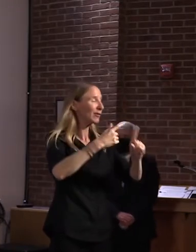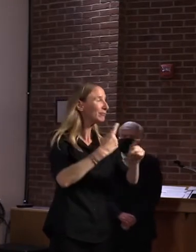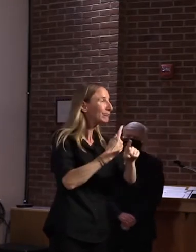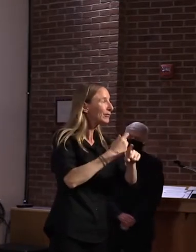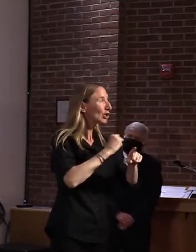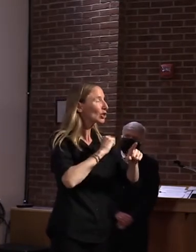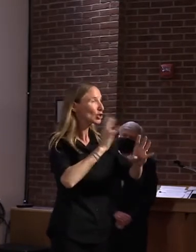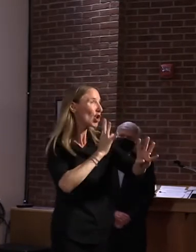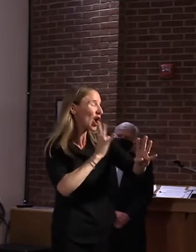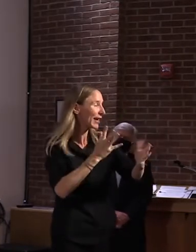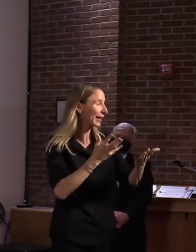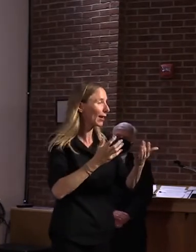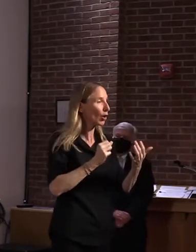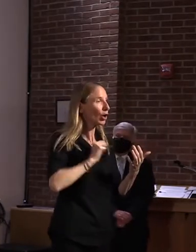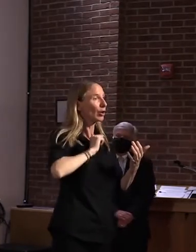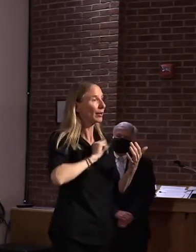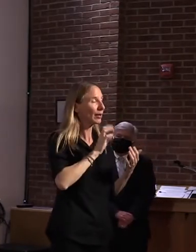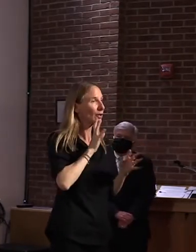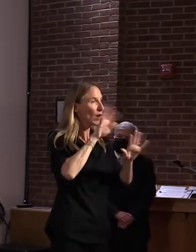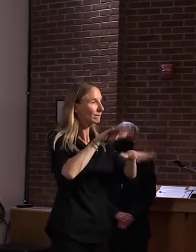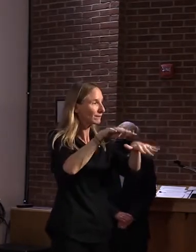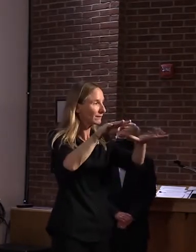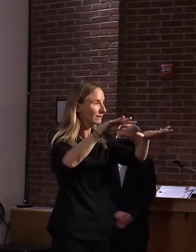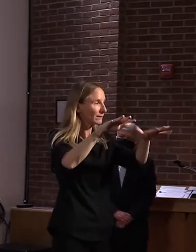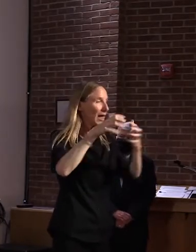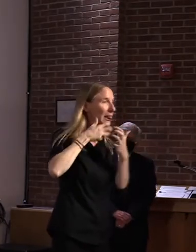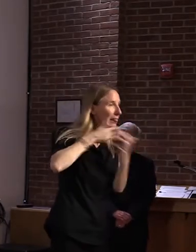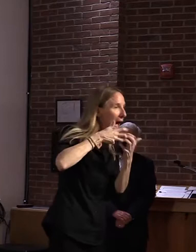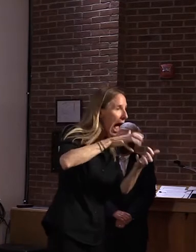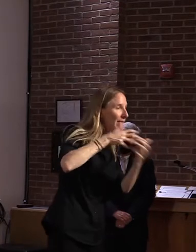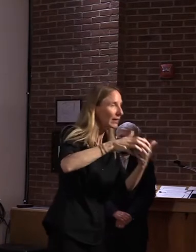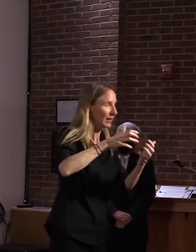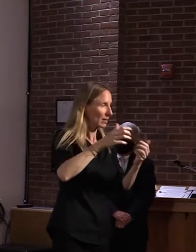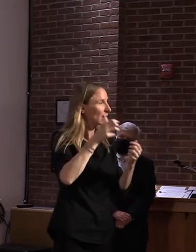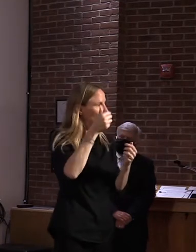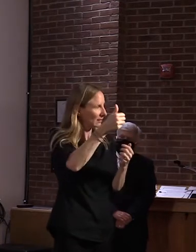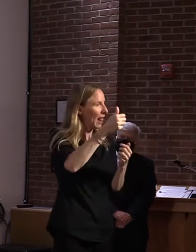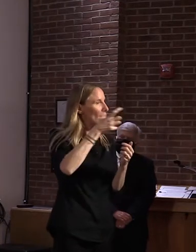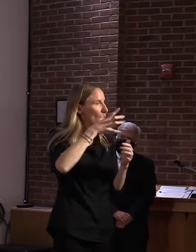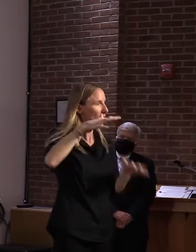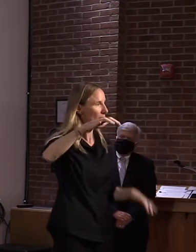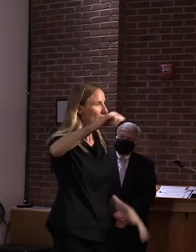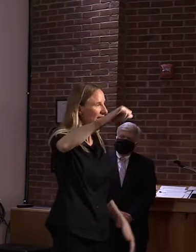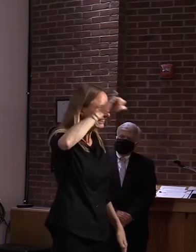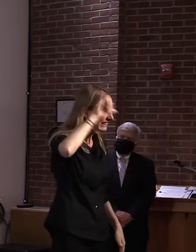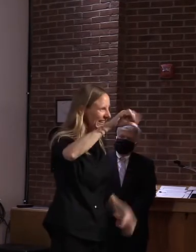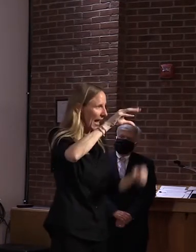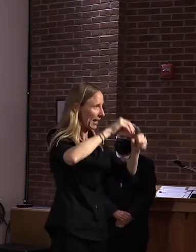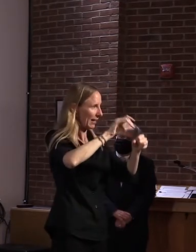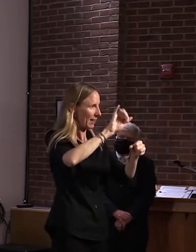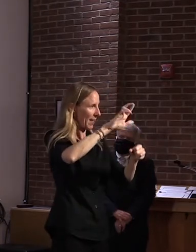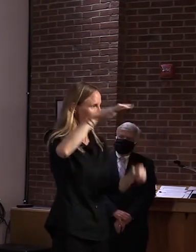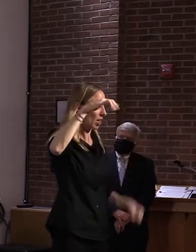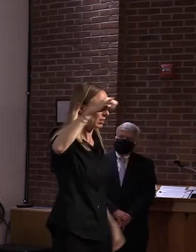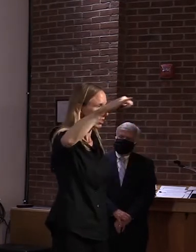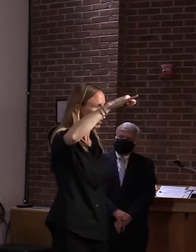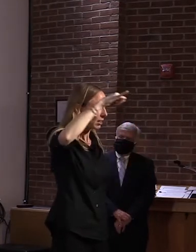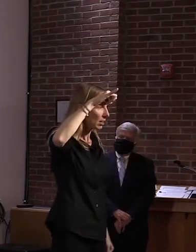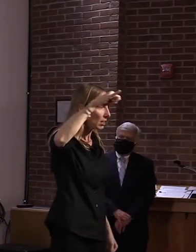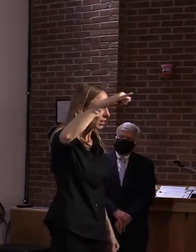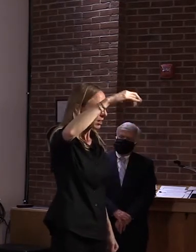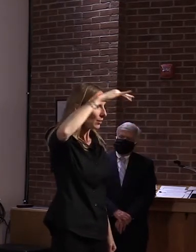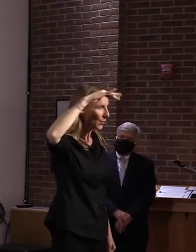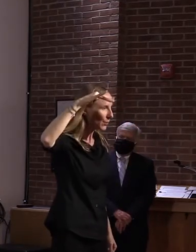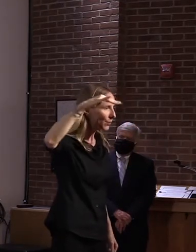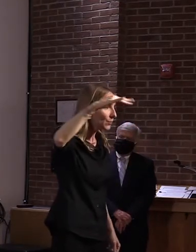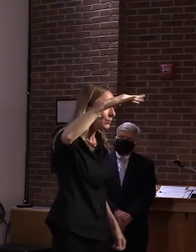coughing or talking, can also be of concern. And infections can occur if you